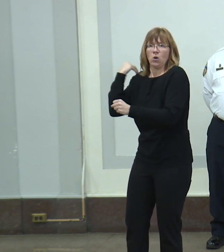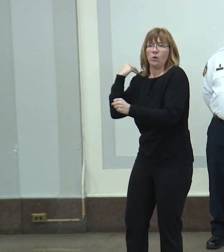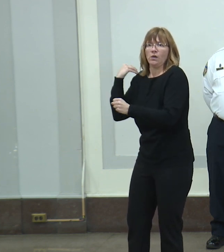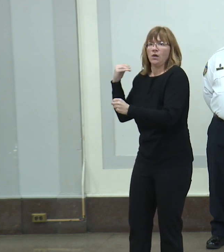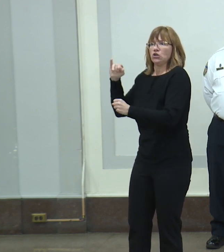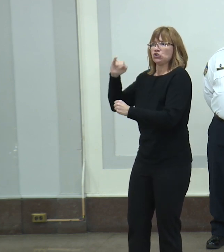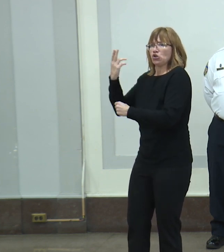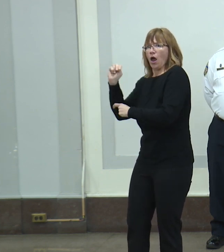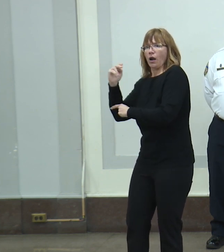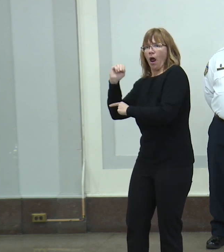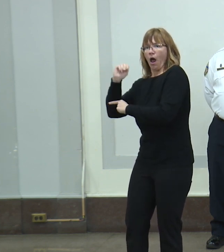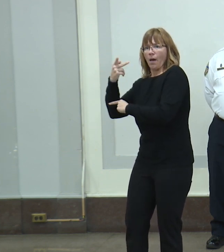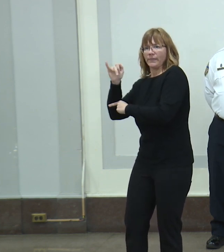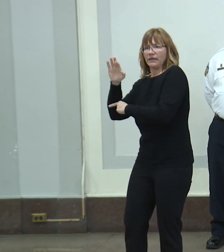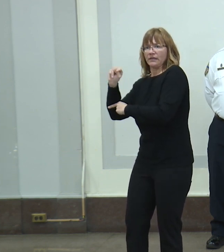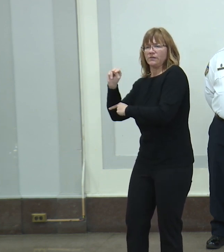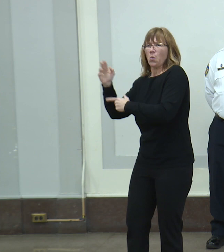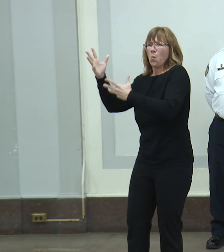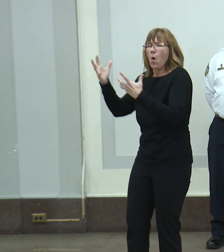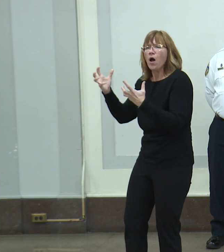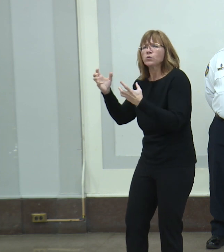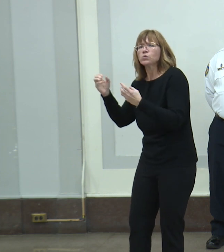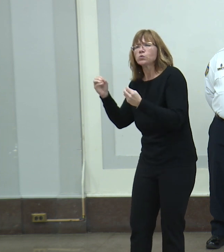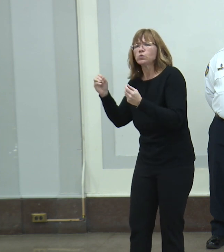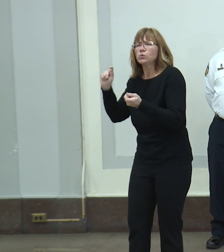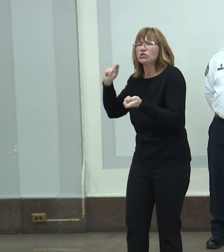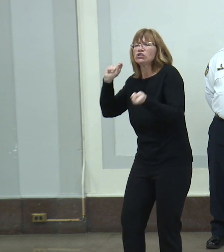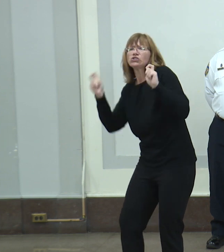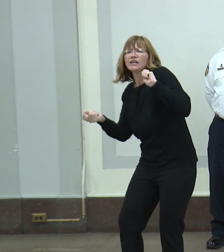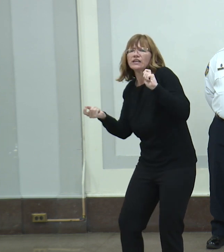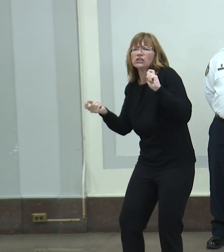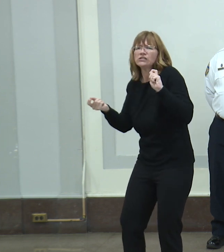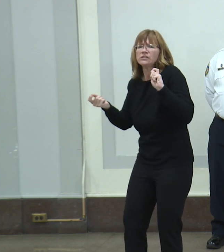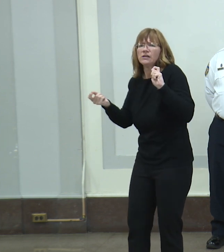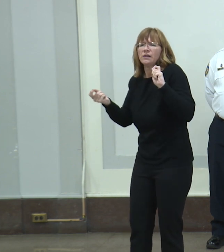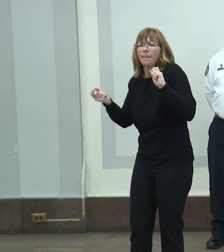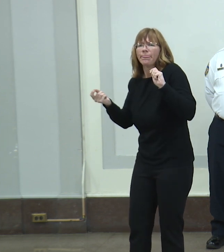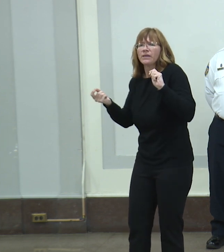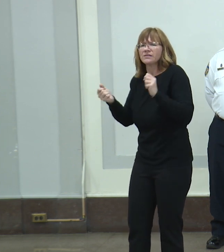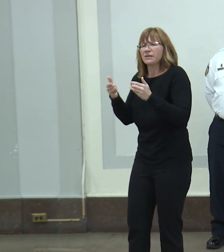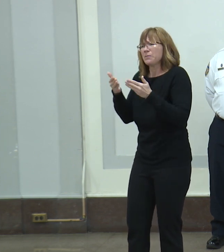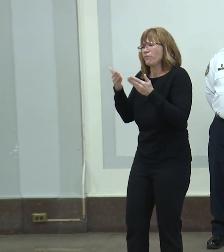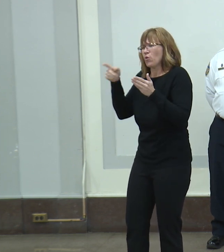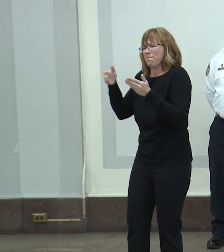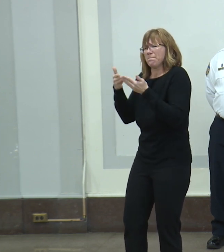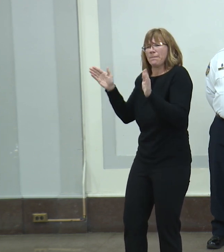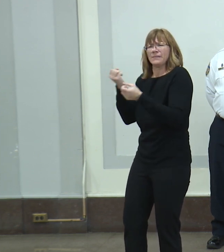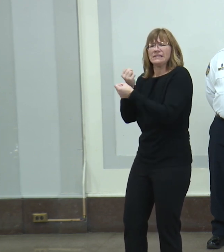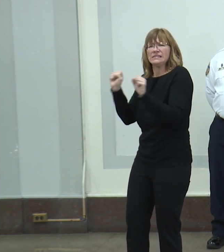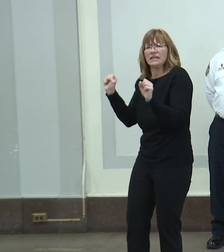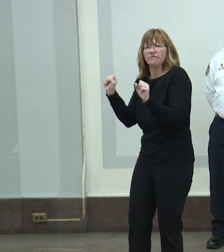a kind of a reimagining public safety thing that they were doing, and we'll follow up